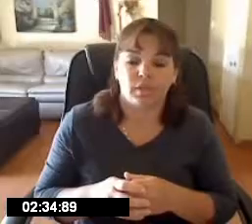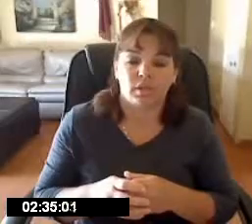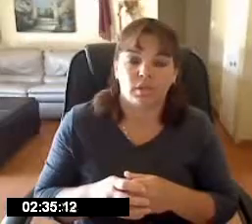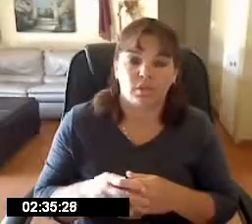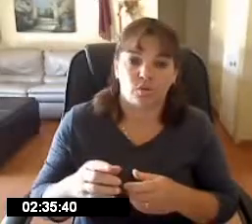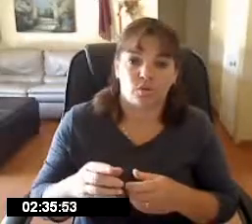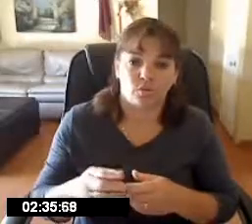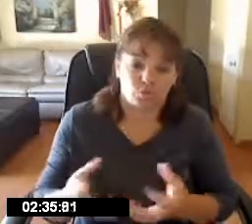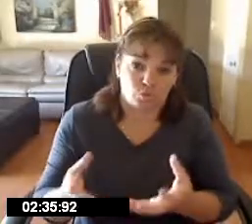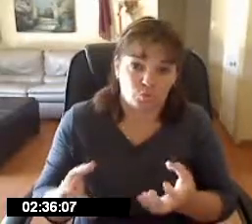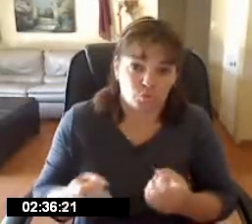from RID's website,